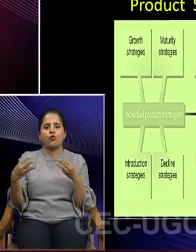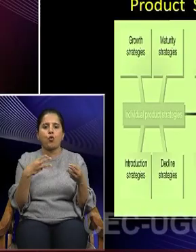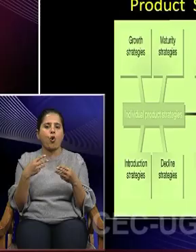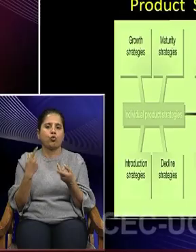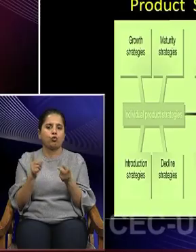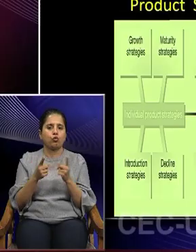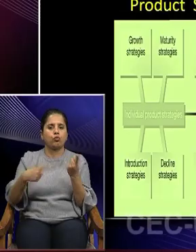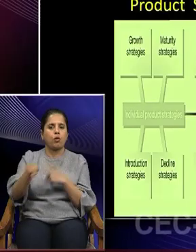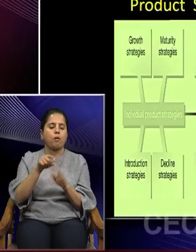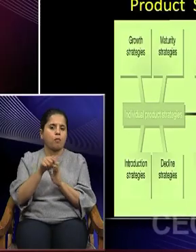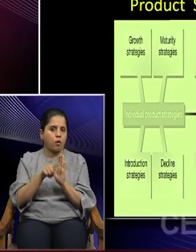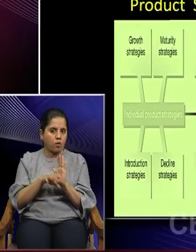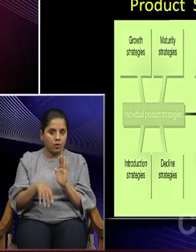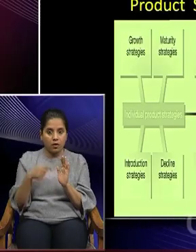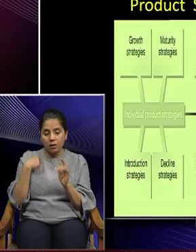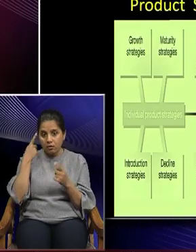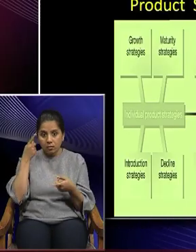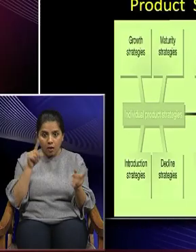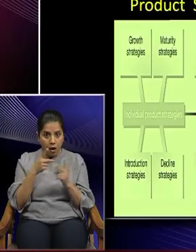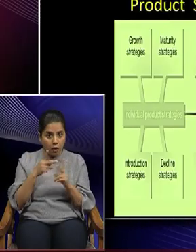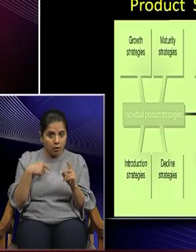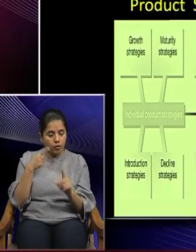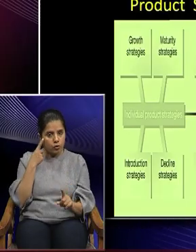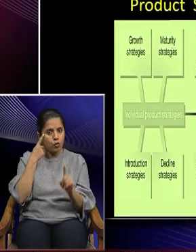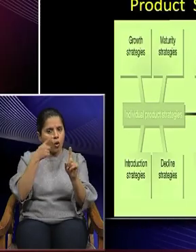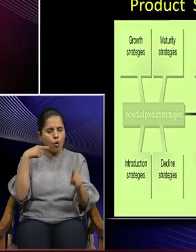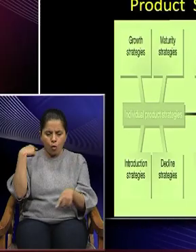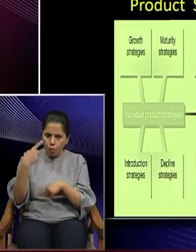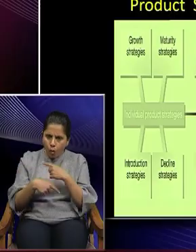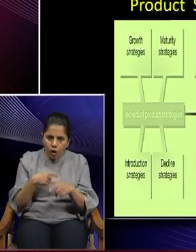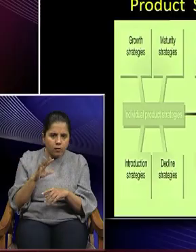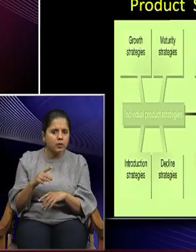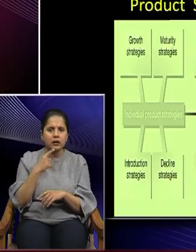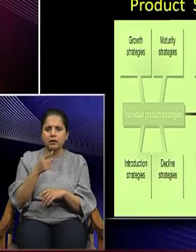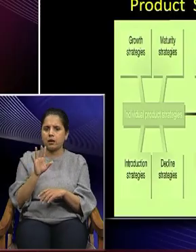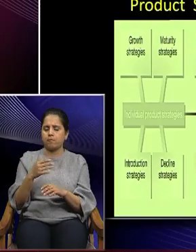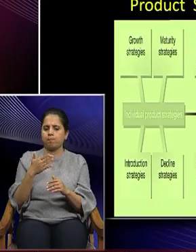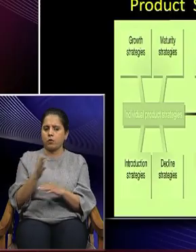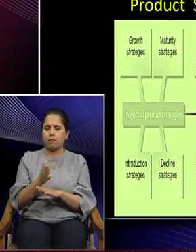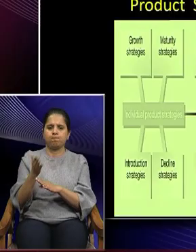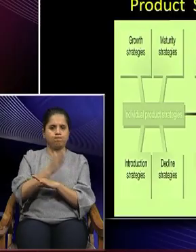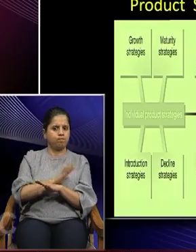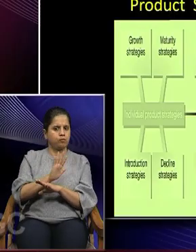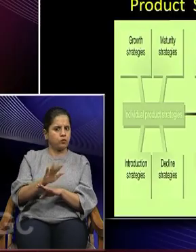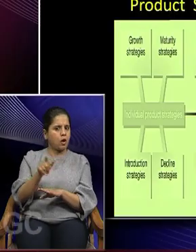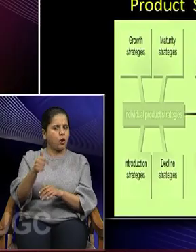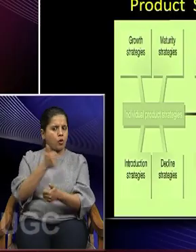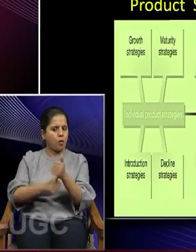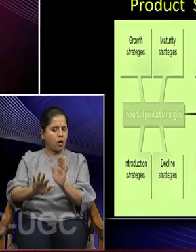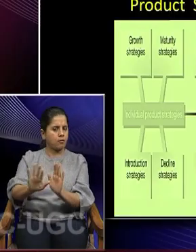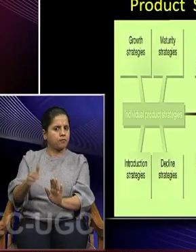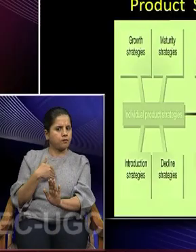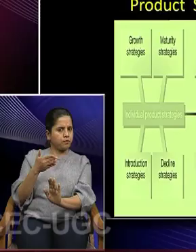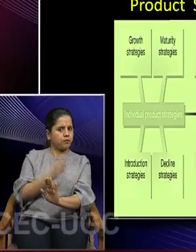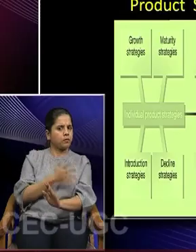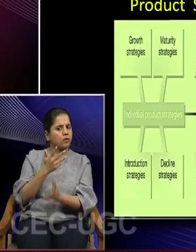policy. When we strategize, our goal is always to stay ahead of our competitors. Otherwise, we